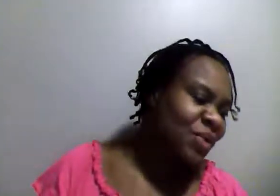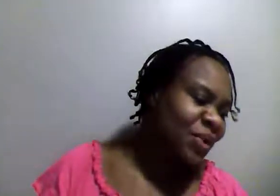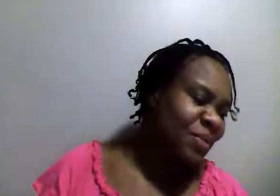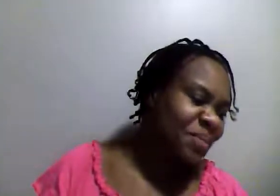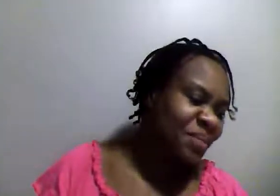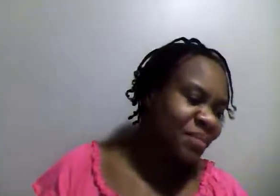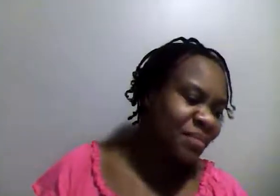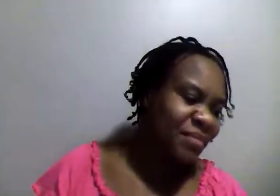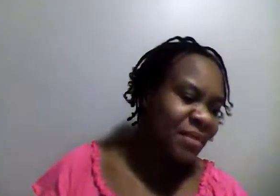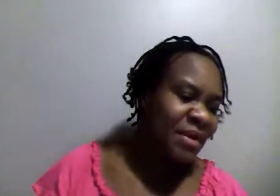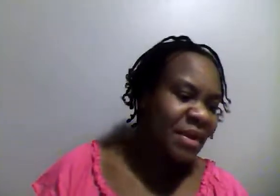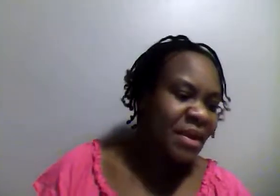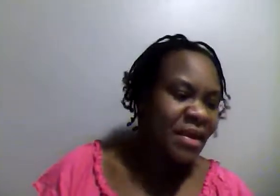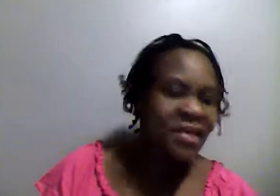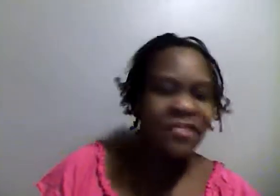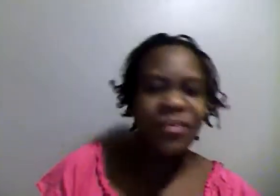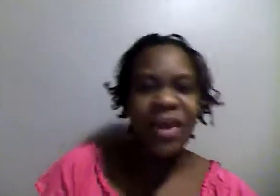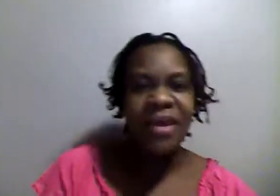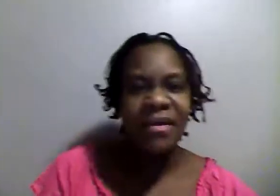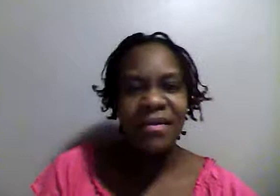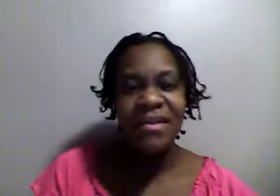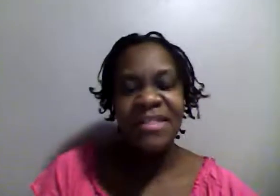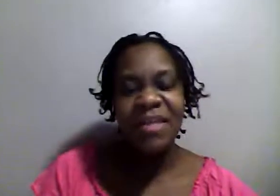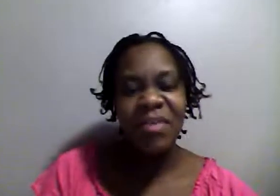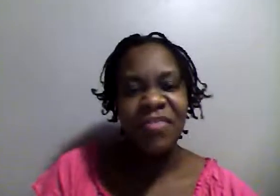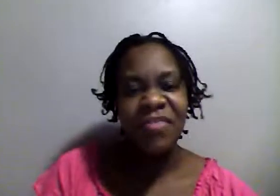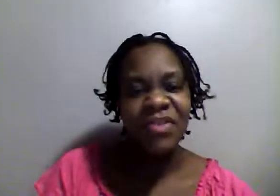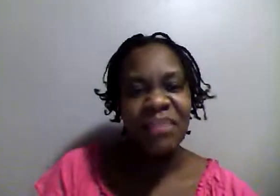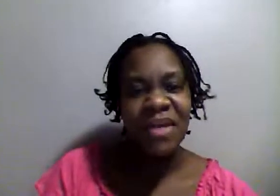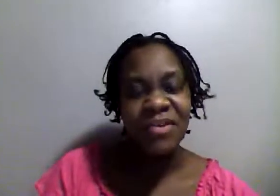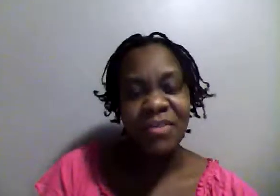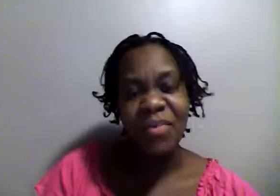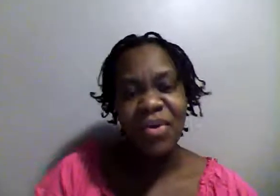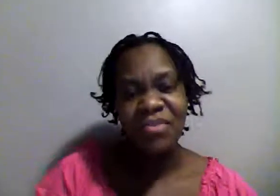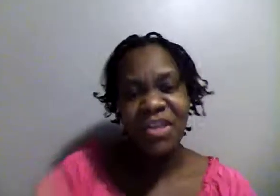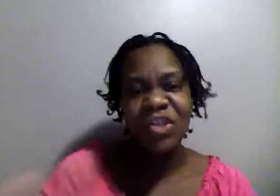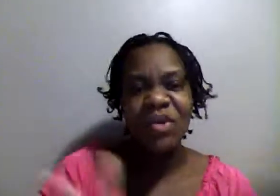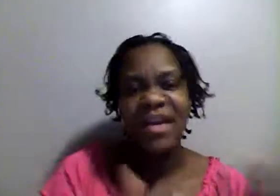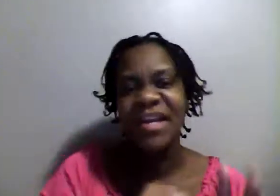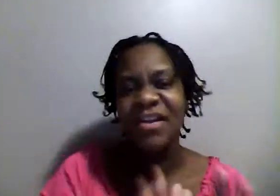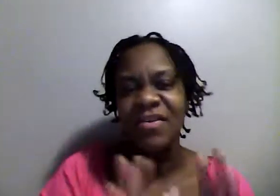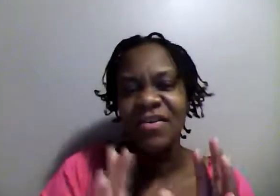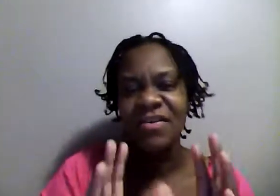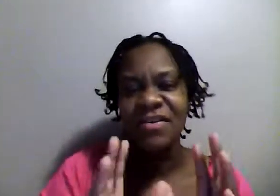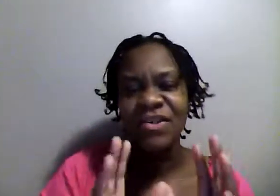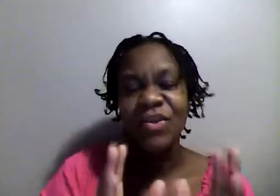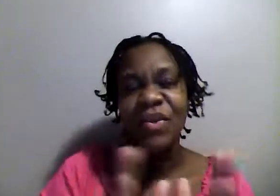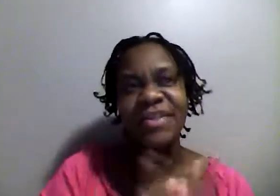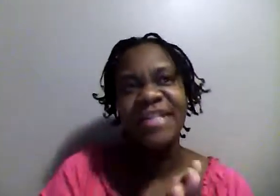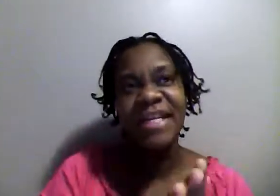shoulder is when the stem of your tomato, both green shoulder and yellow shoulder, tend to